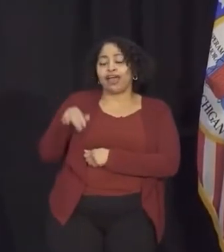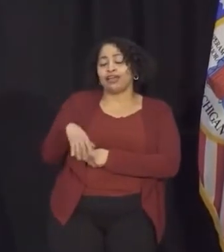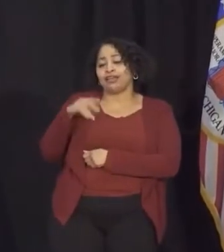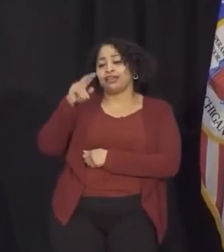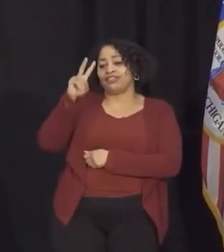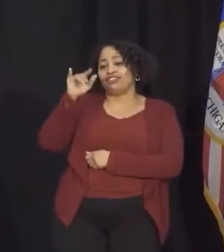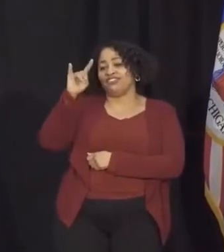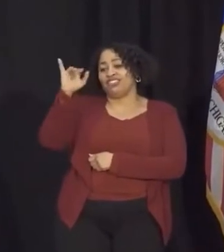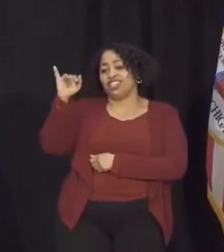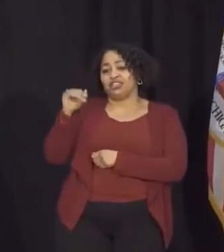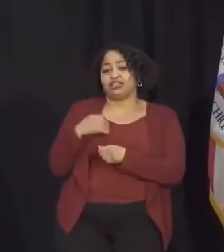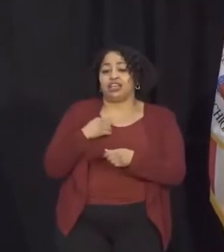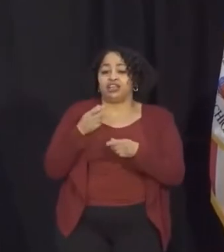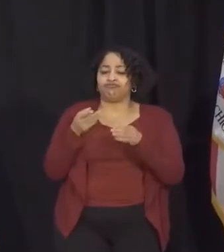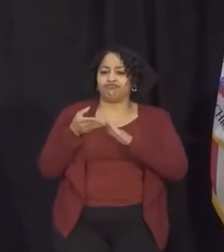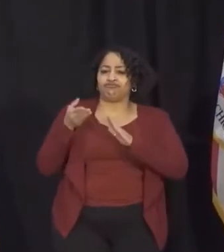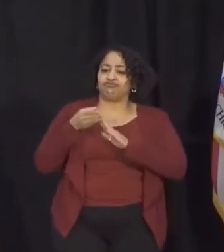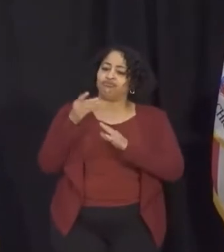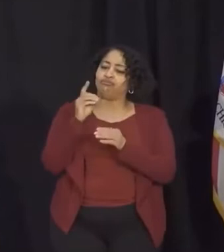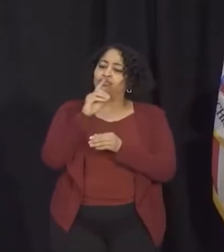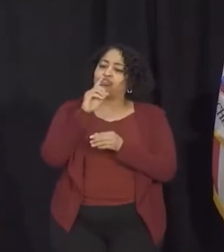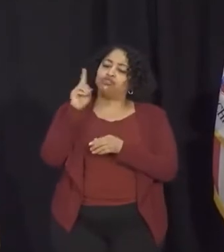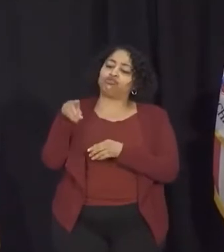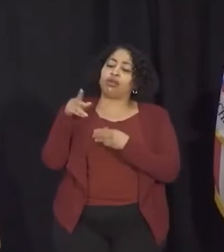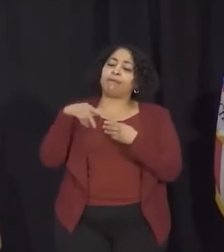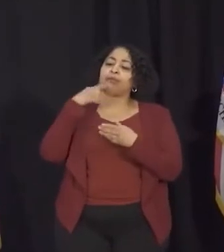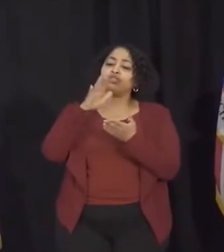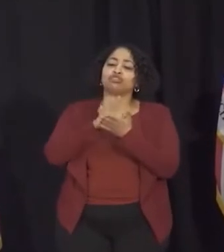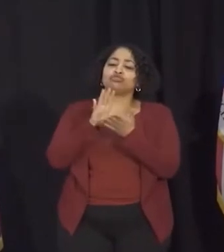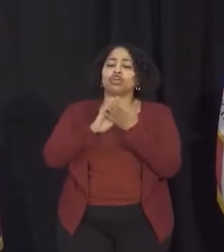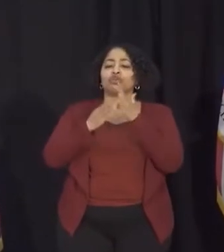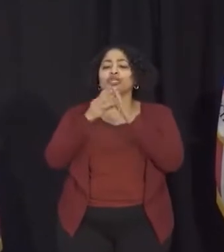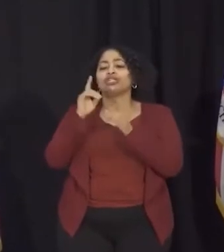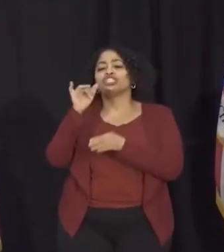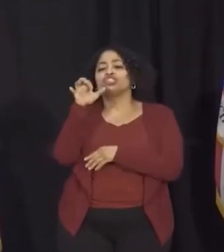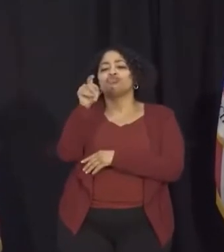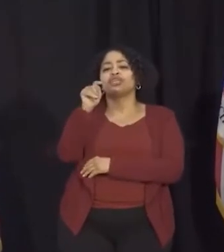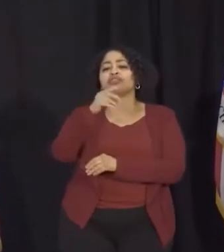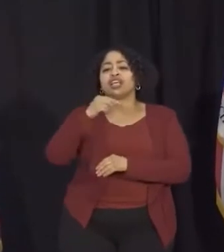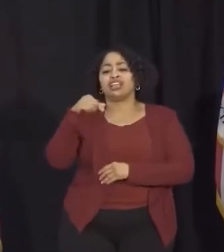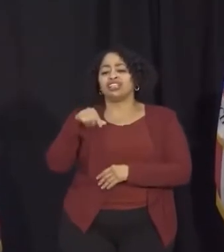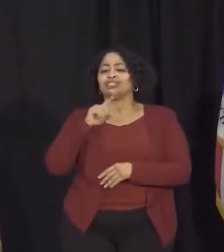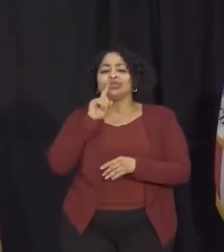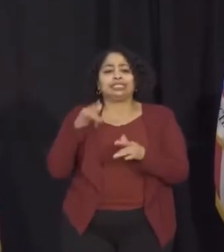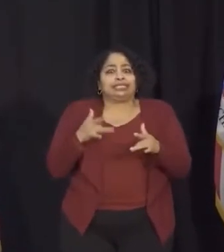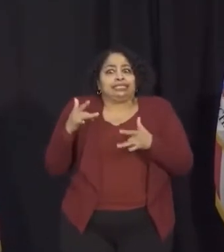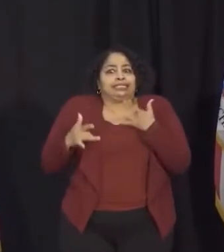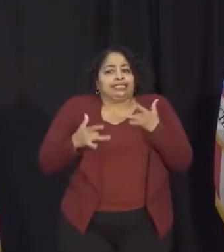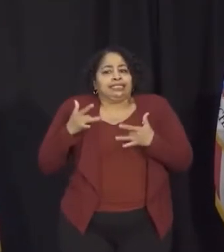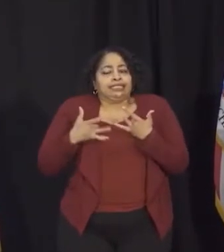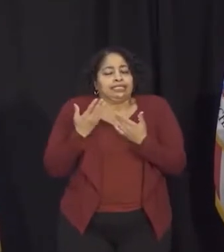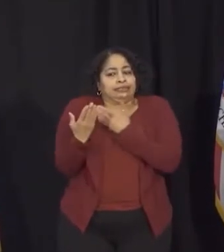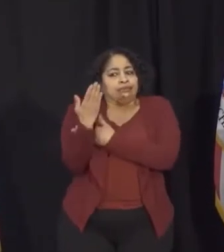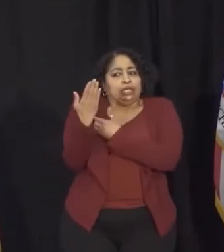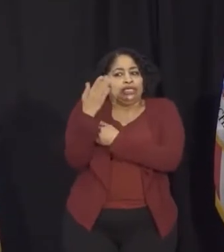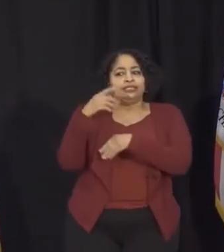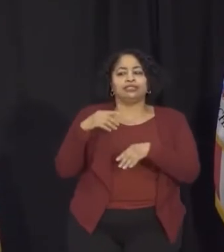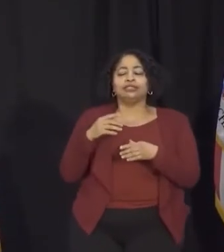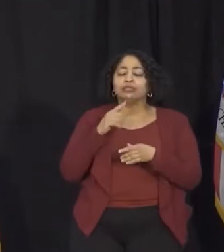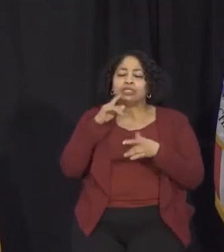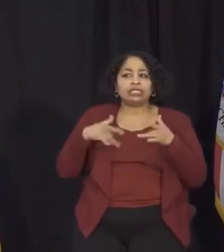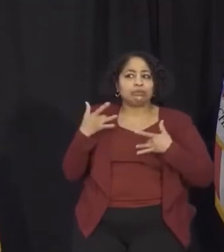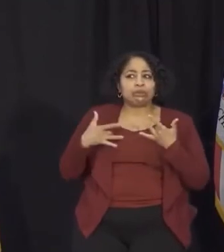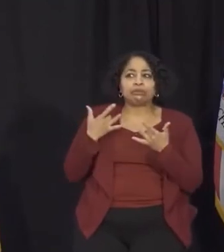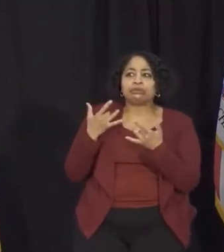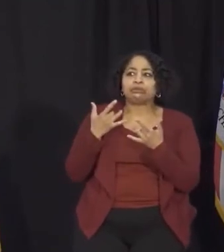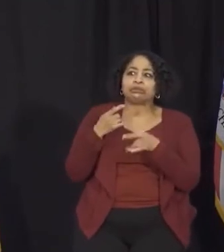Superintendent of Detroit Public Schools Community District. This is just an exciting morning time for our